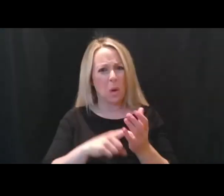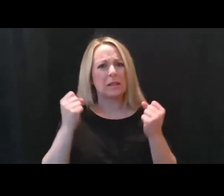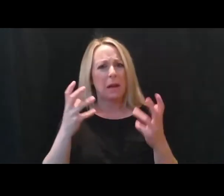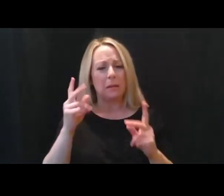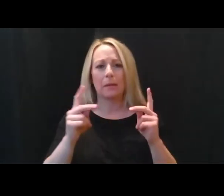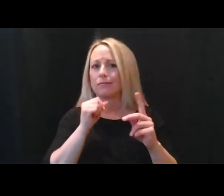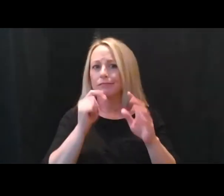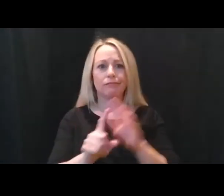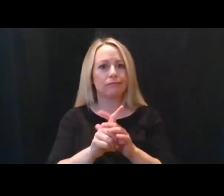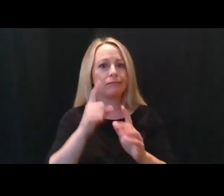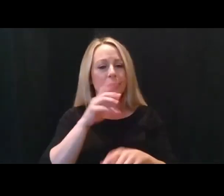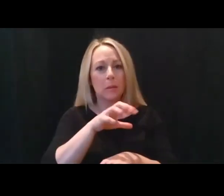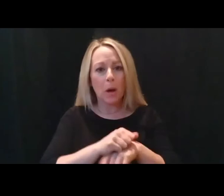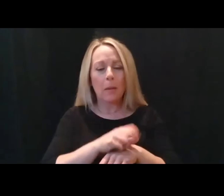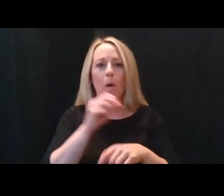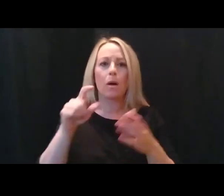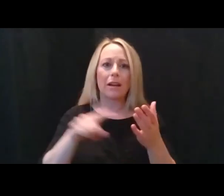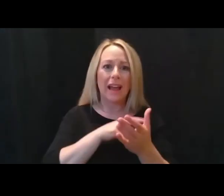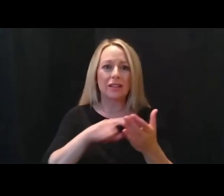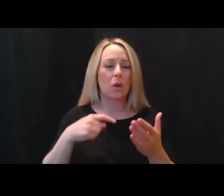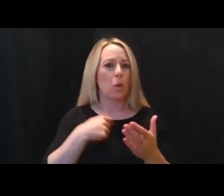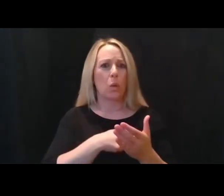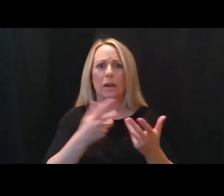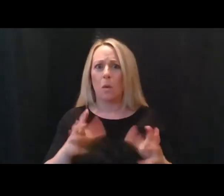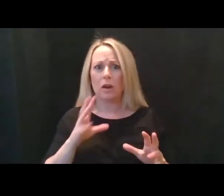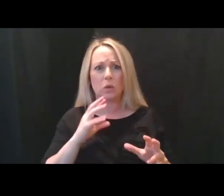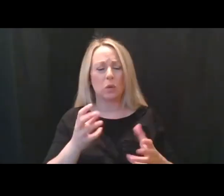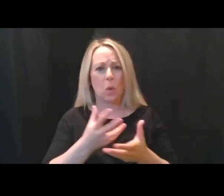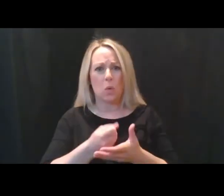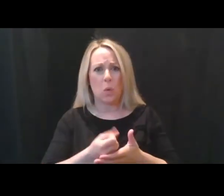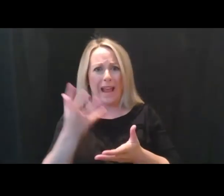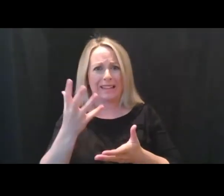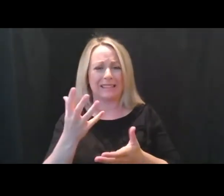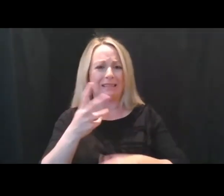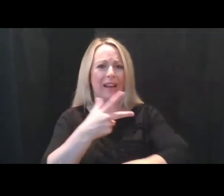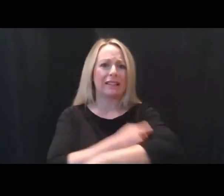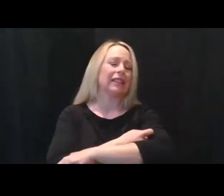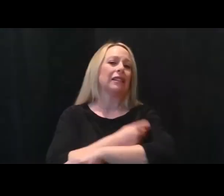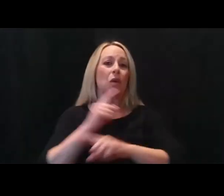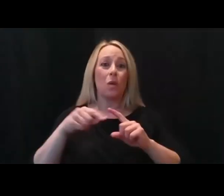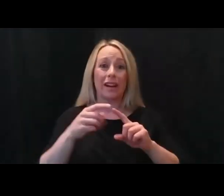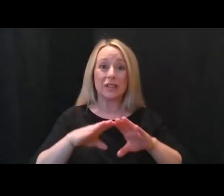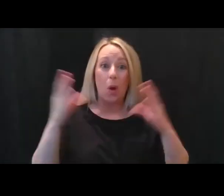And we do not want to waste any vaccine. And once it's opened, it is not able to be,